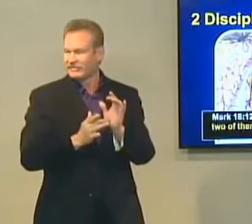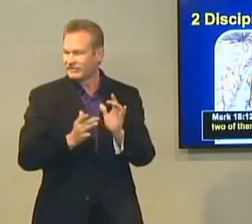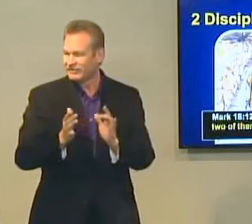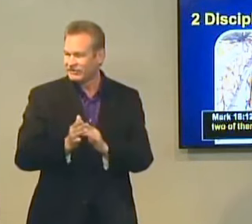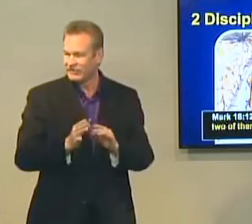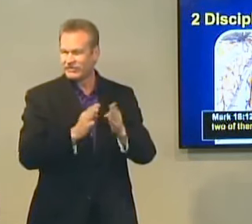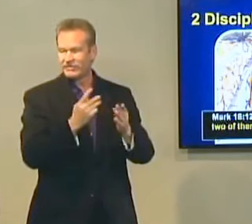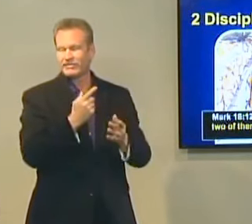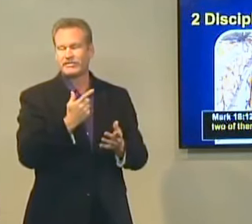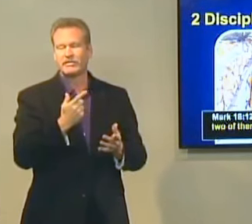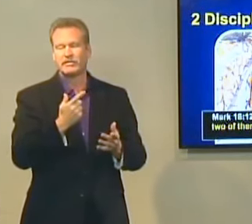can see. Who Jesus is.